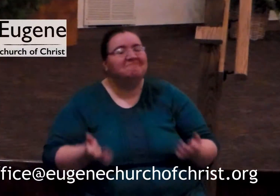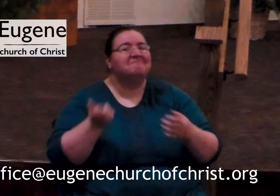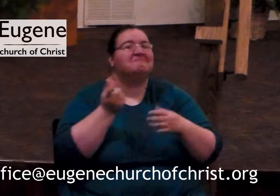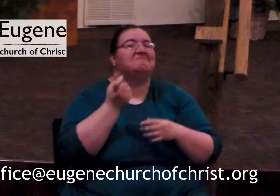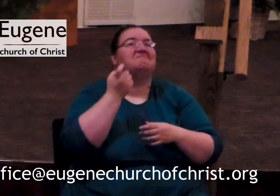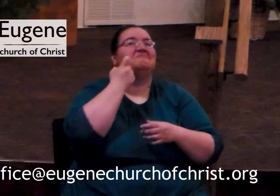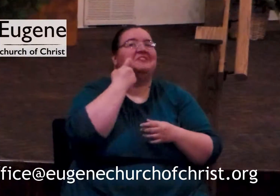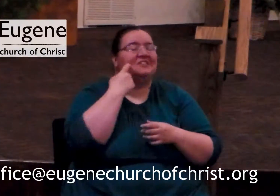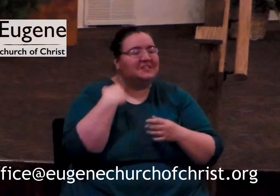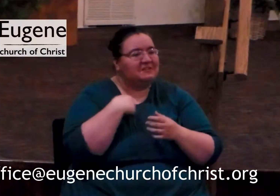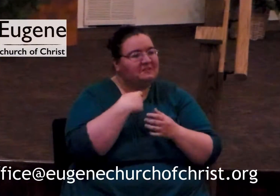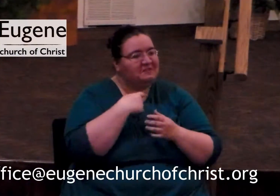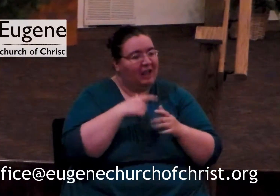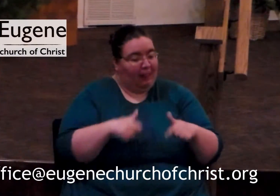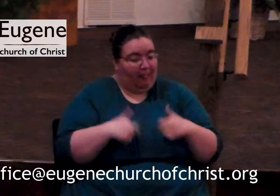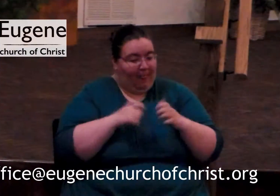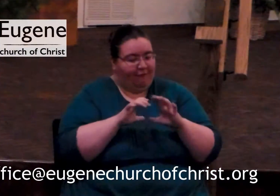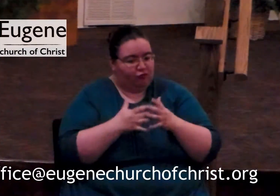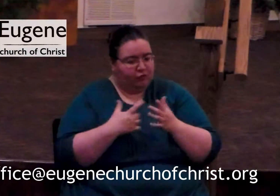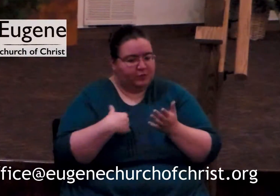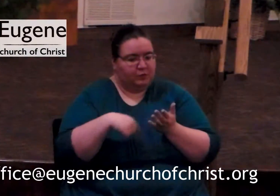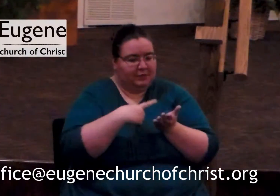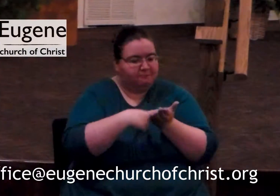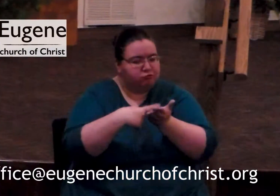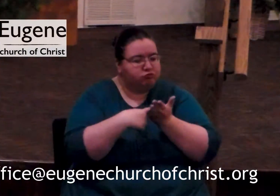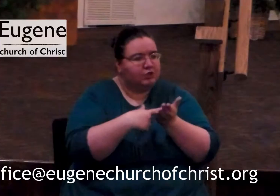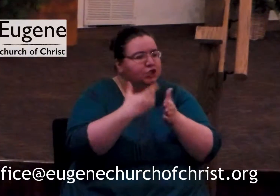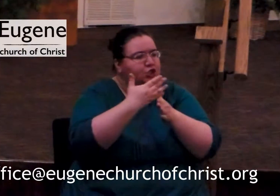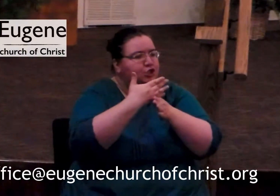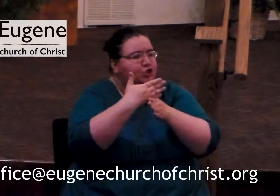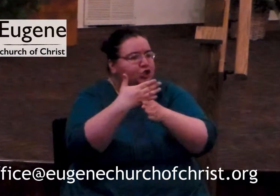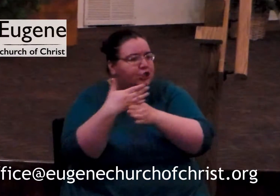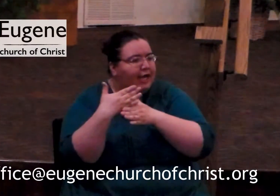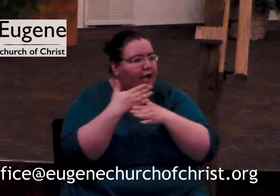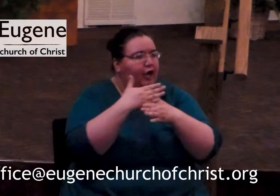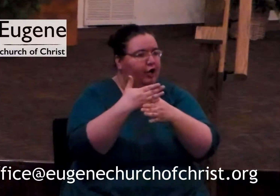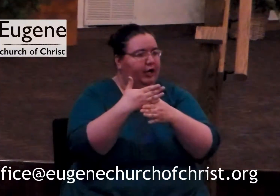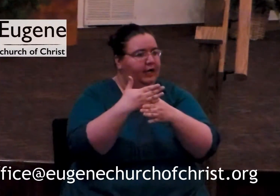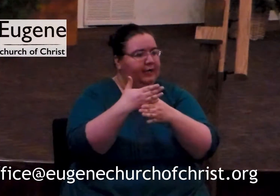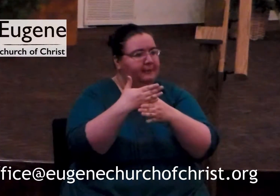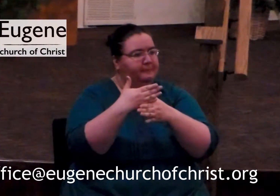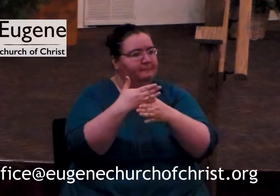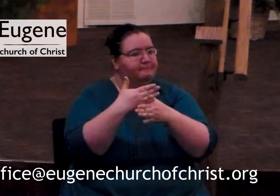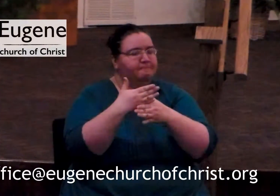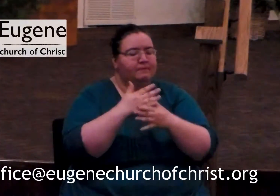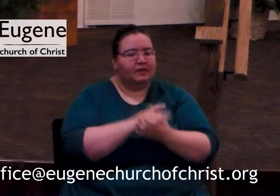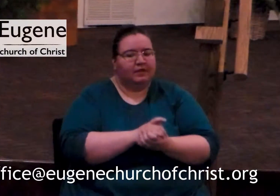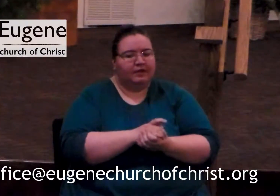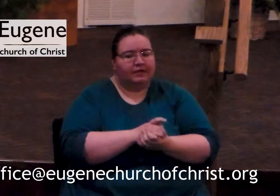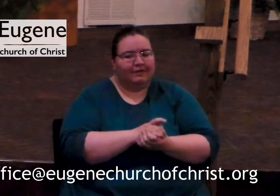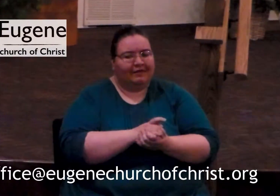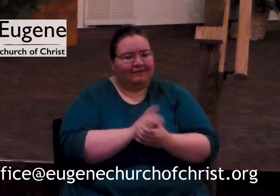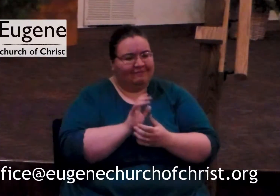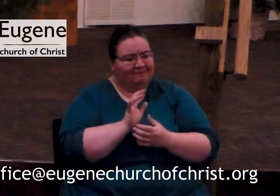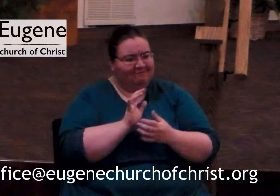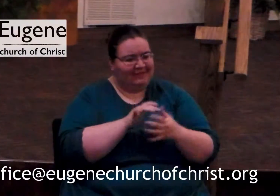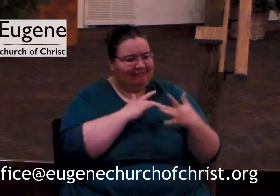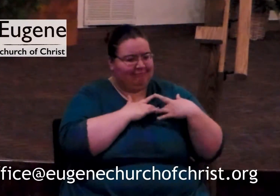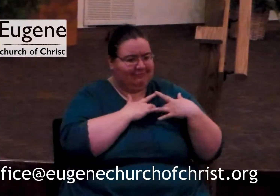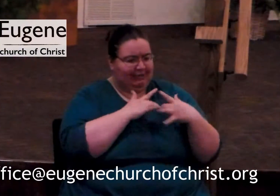sharing, about speaking the truth in love, about the gospel that is to be shared. And that tends to bring with it lots of questions about what that looks like